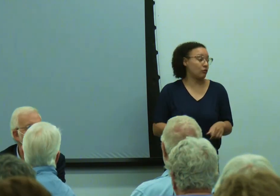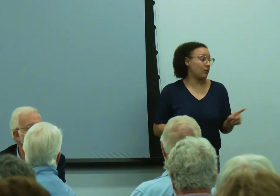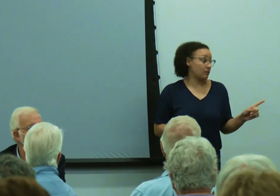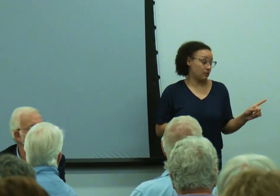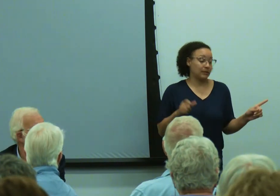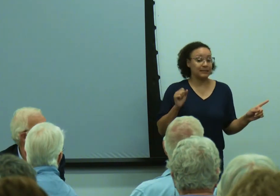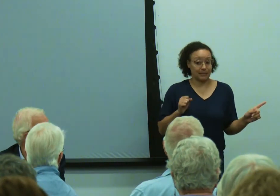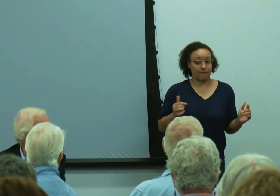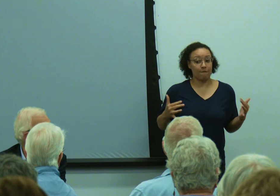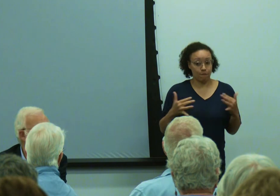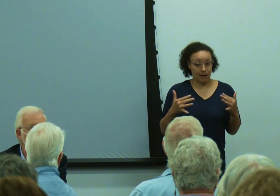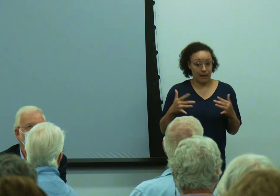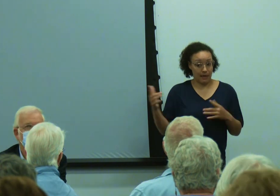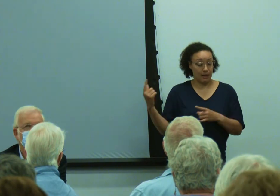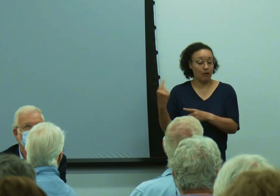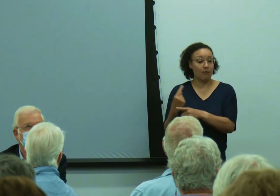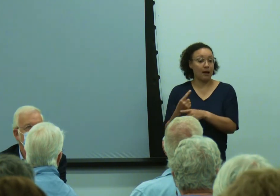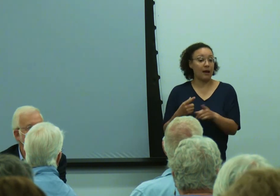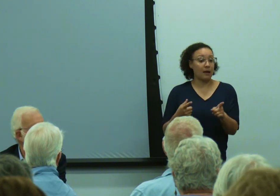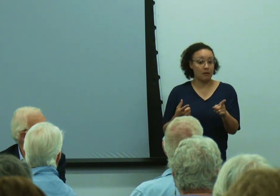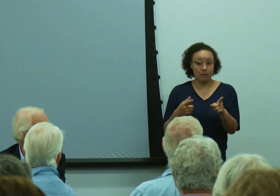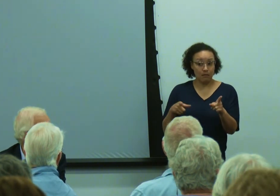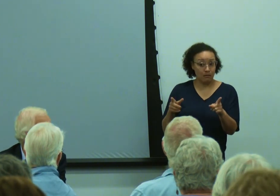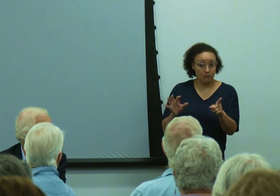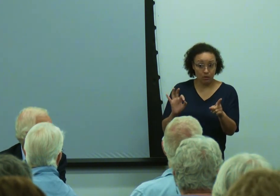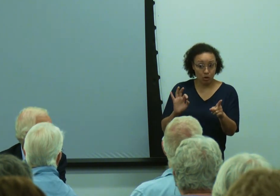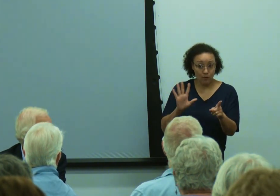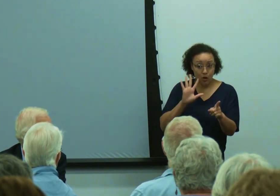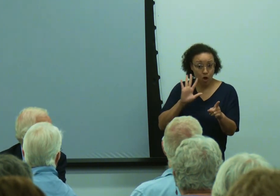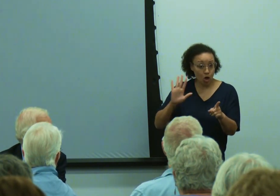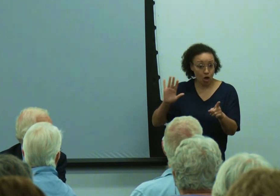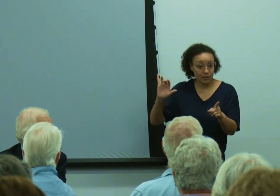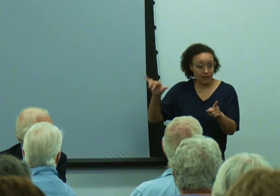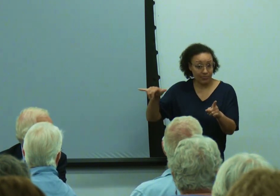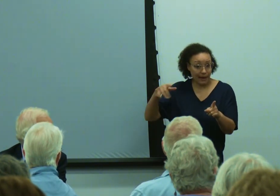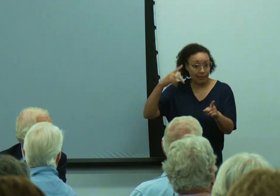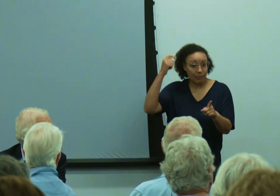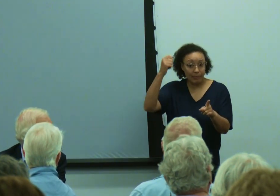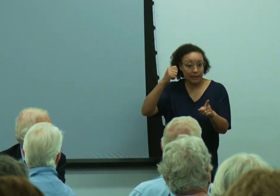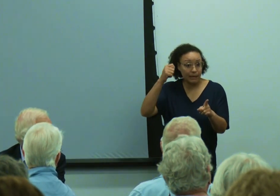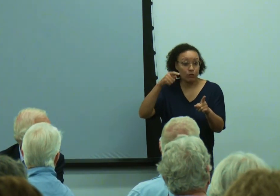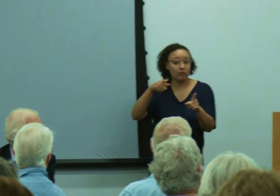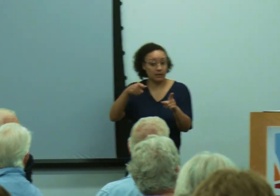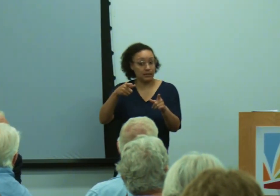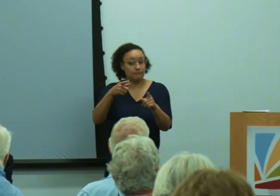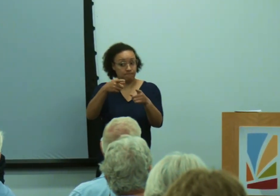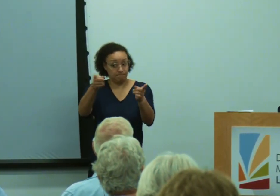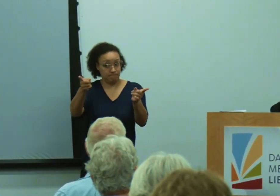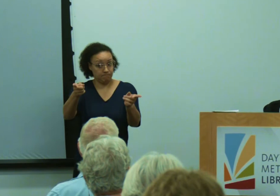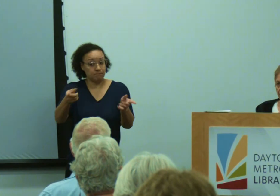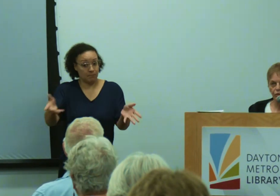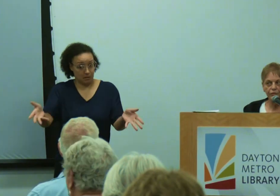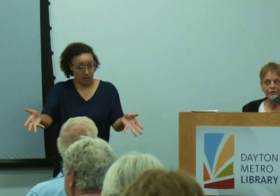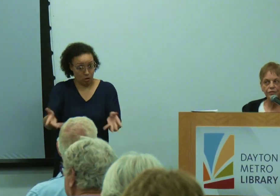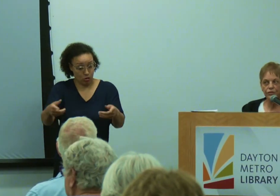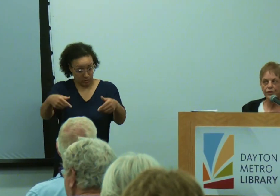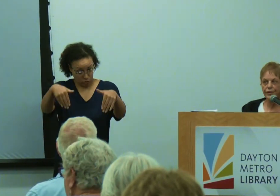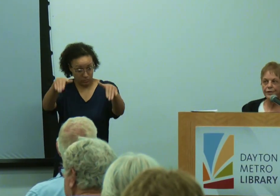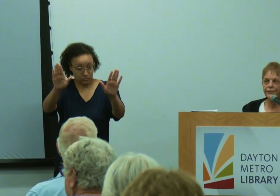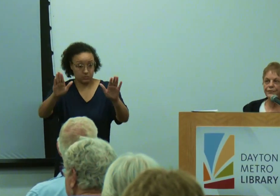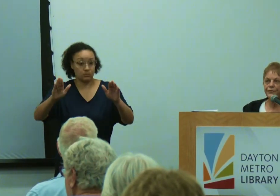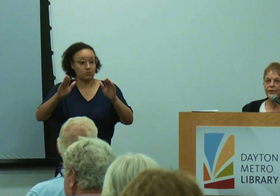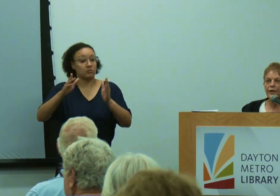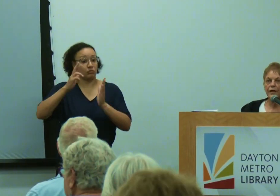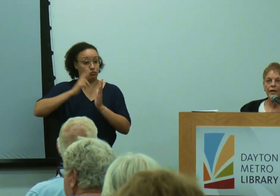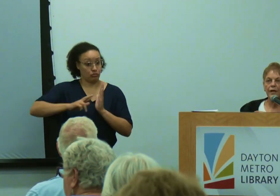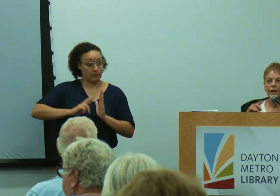Yes, it's very, very frightening. And if you haven't heard about this theory, you should maybe do some more research on